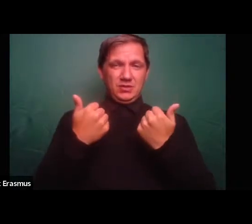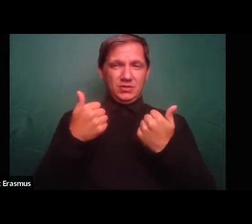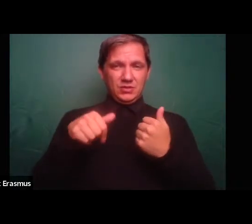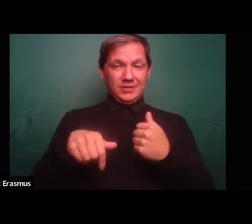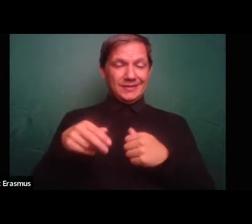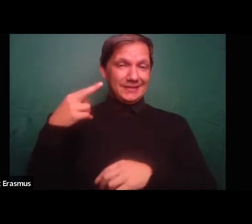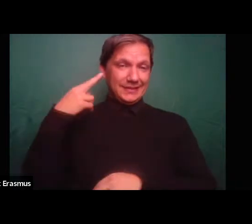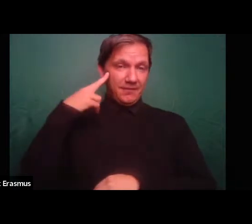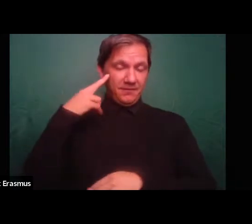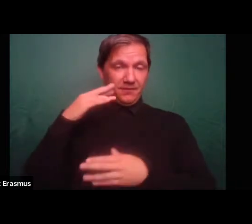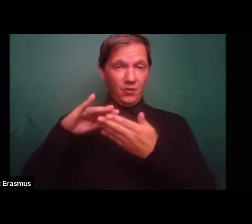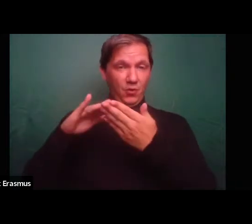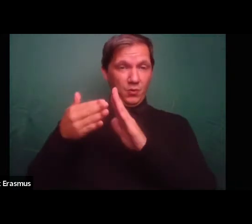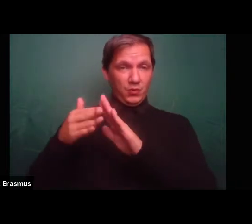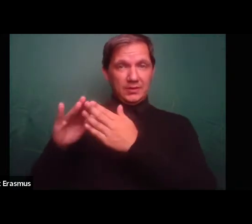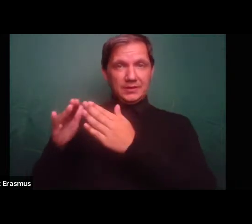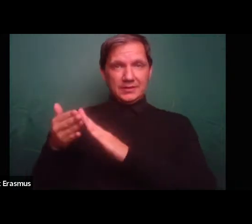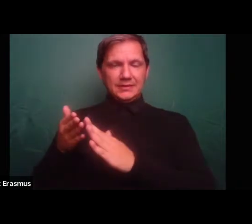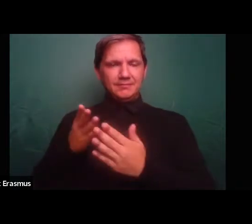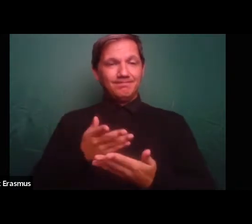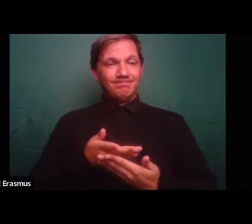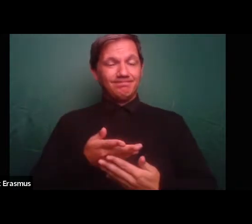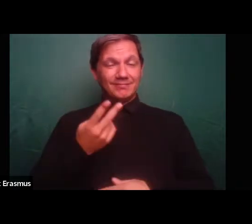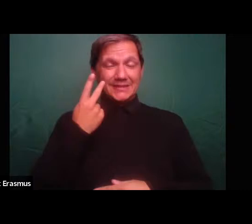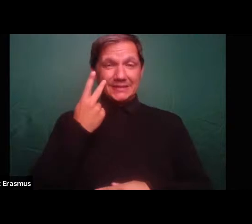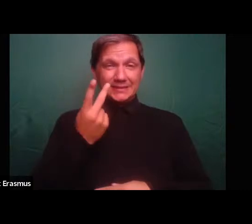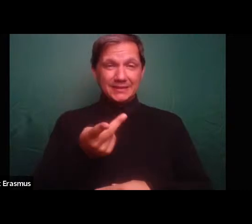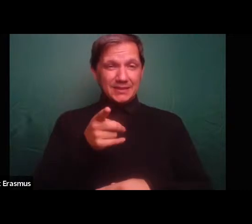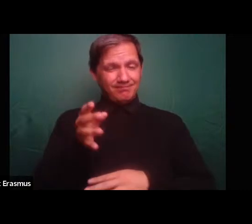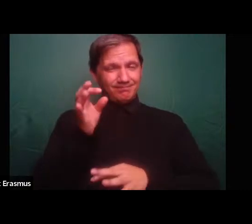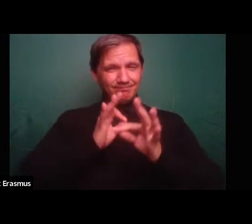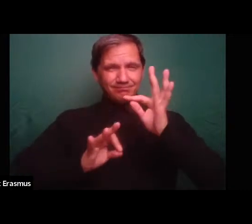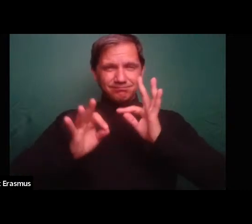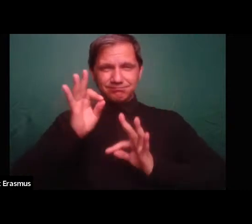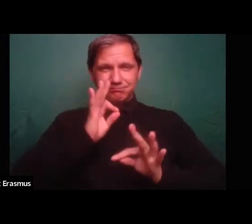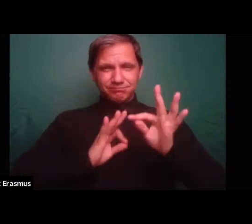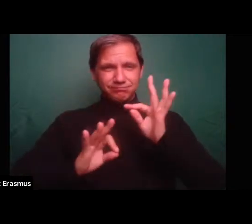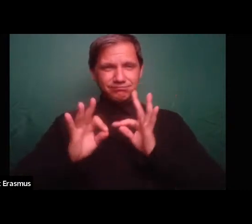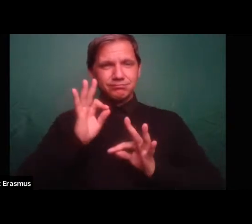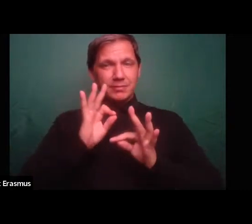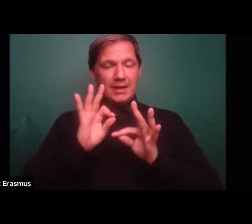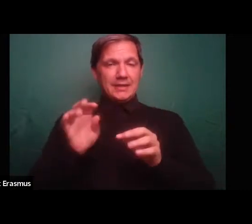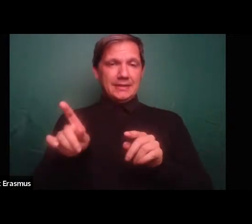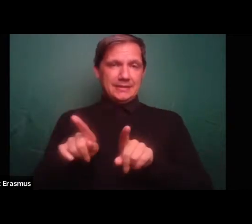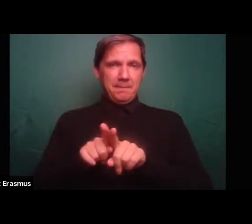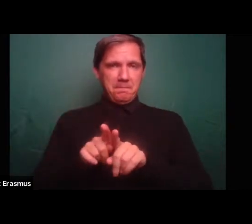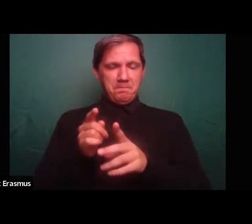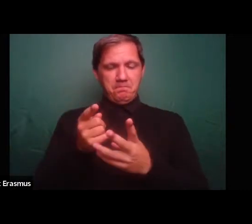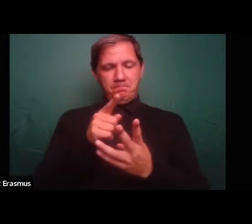the deaf community. And clearly, from what you describe and from the previous speakers,